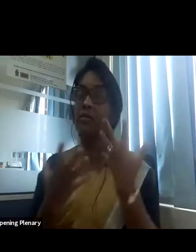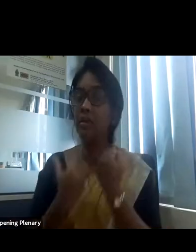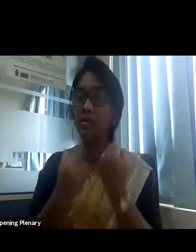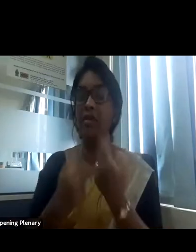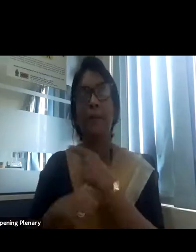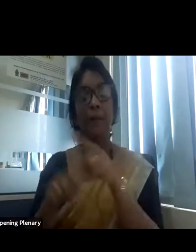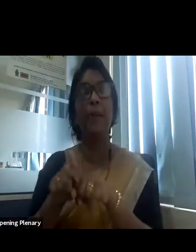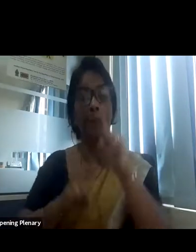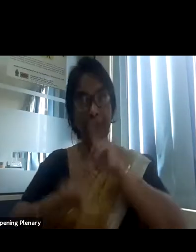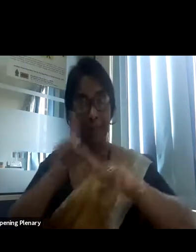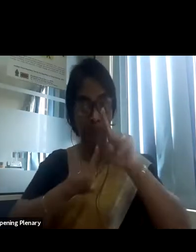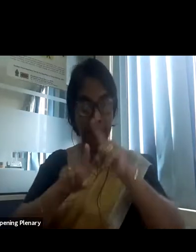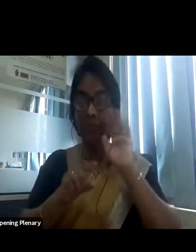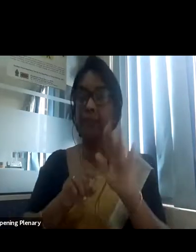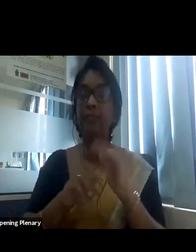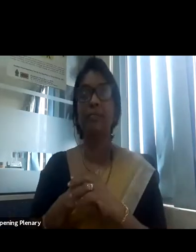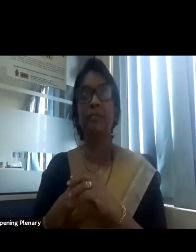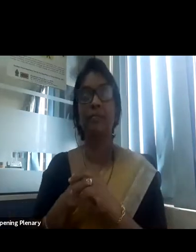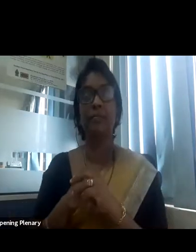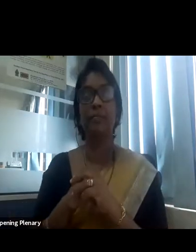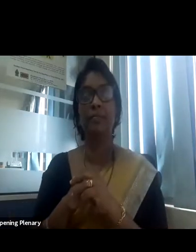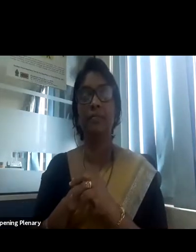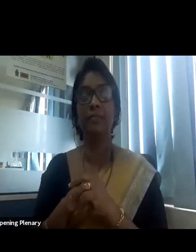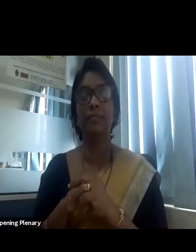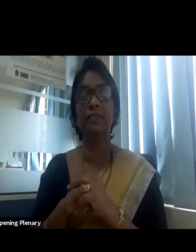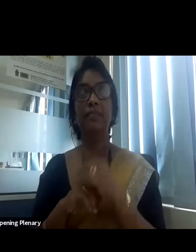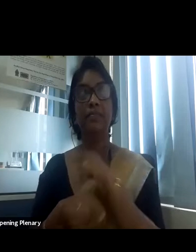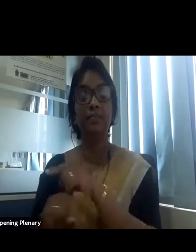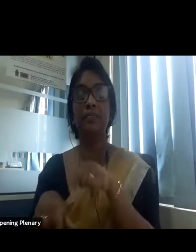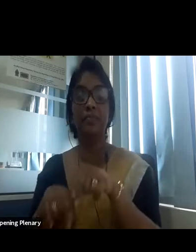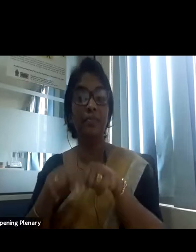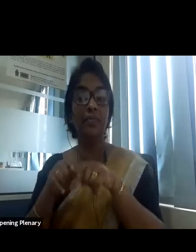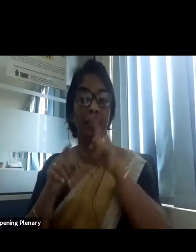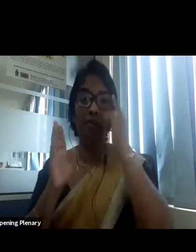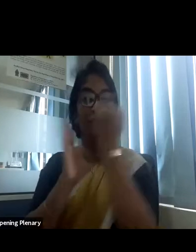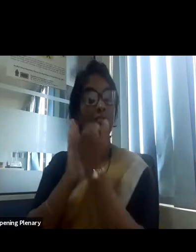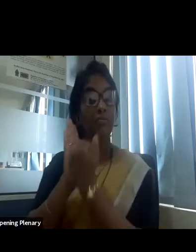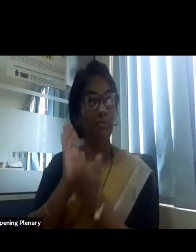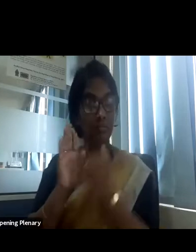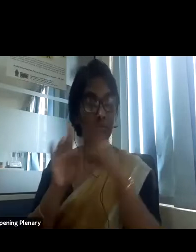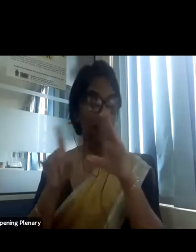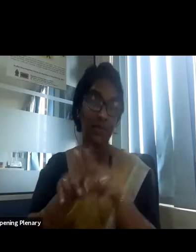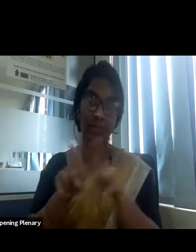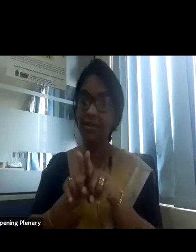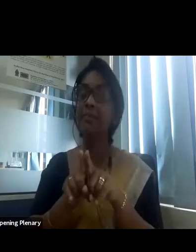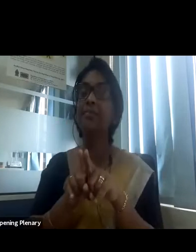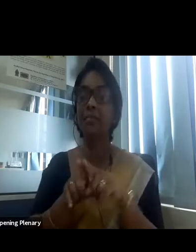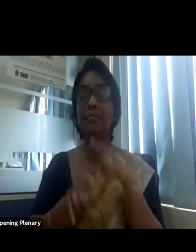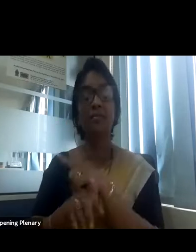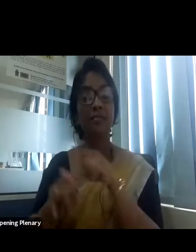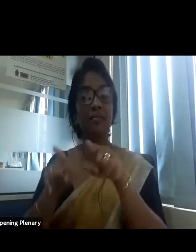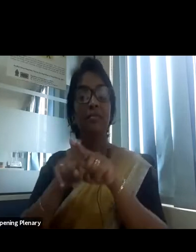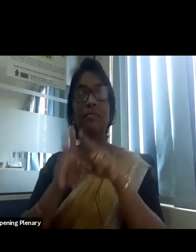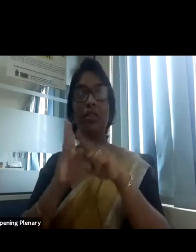agenda. In the past 21 years since its beginning, the UN Global Compact has been relentlessly